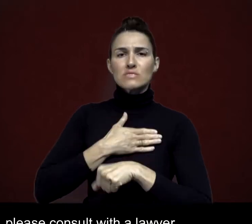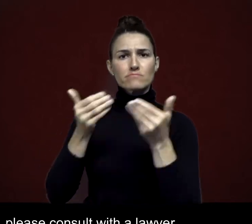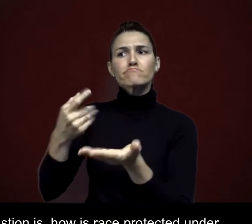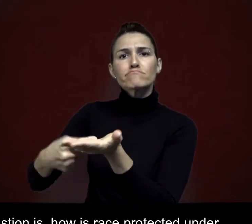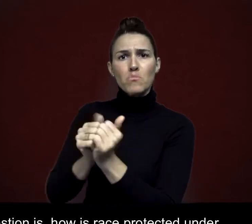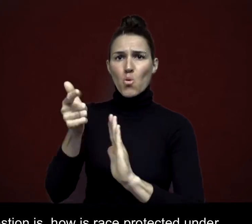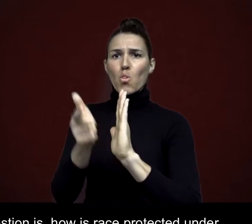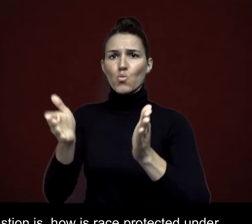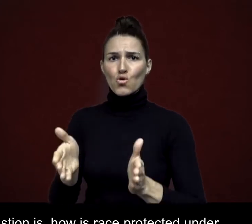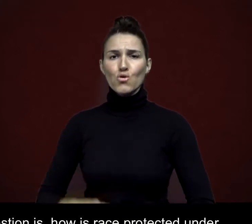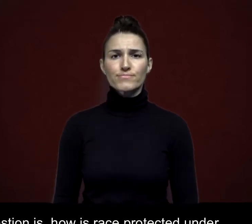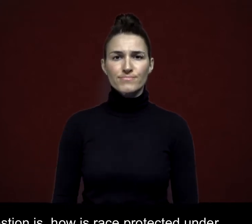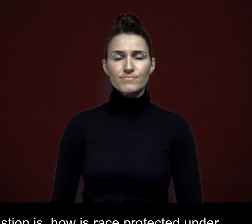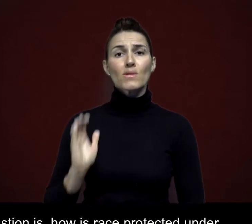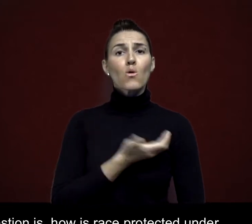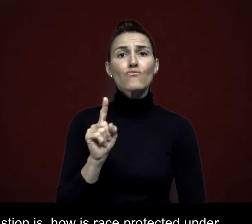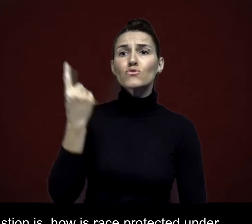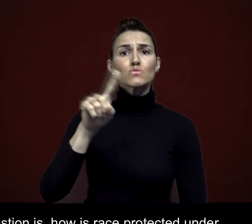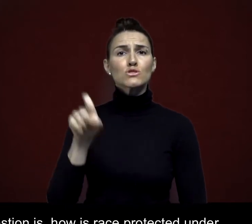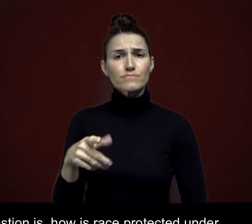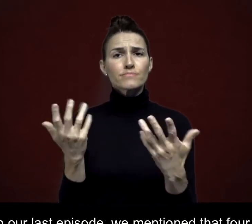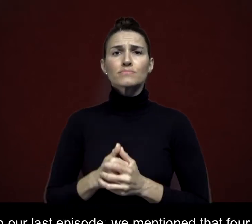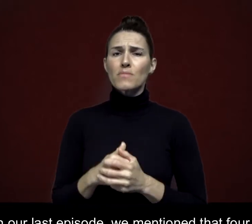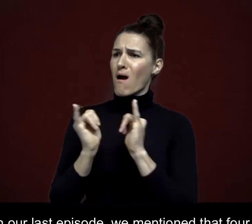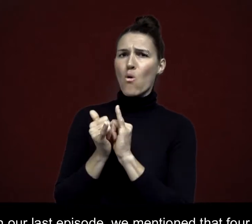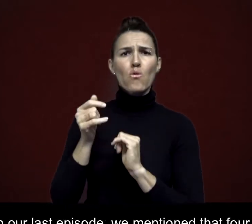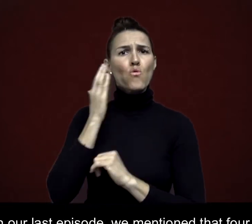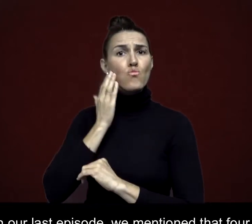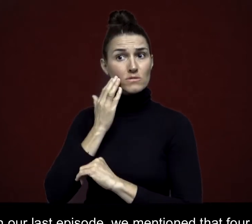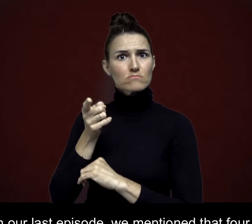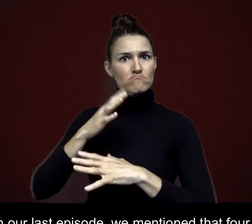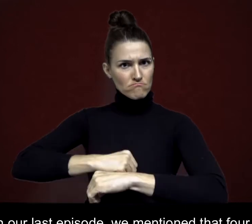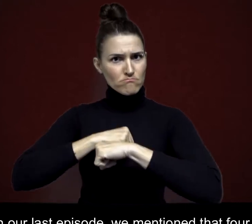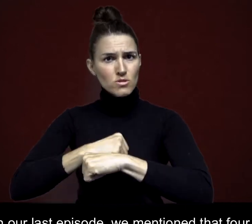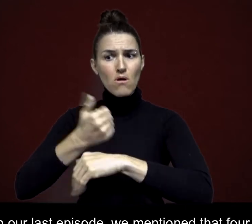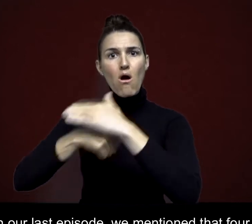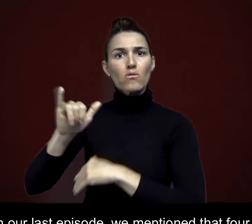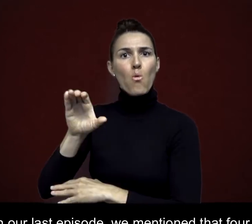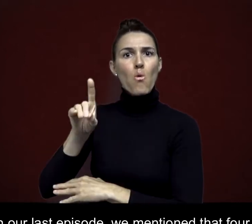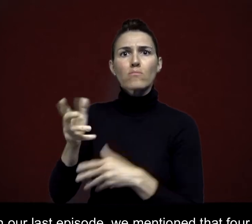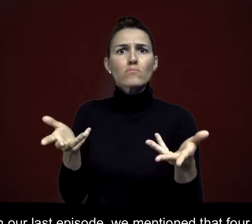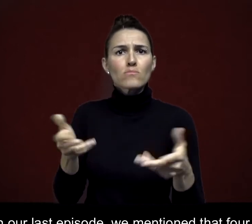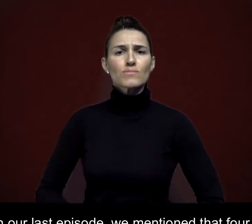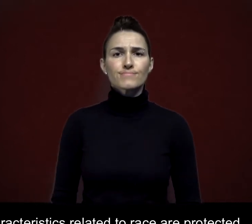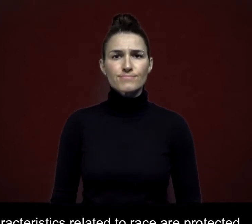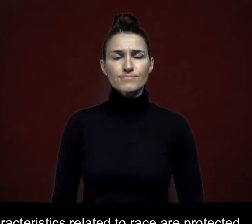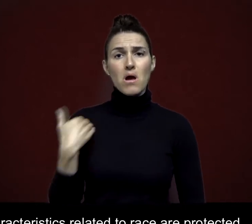first question is, how is race protected under the code? In our last episode, we mentioned that 4 different